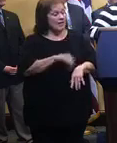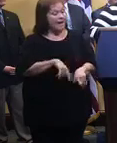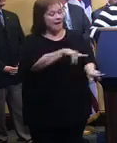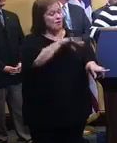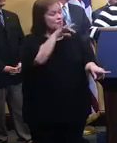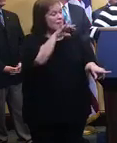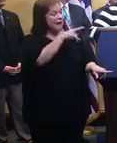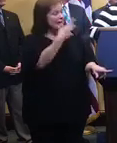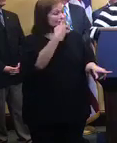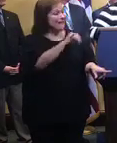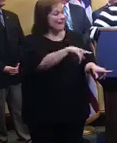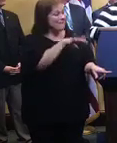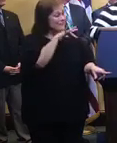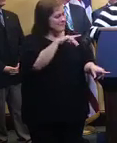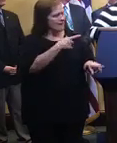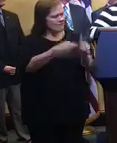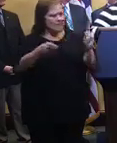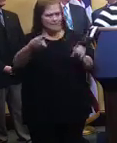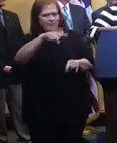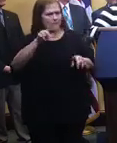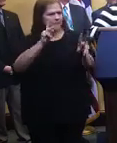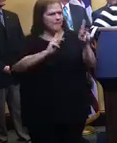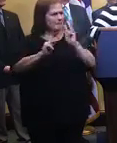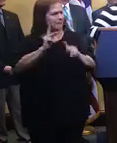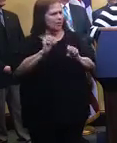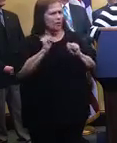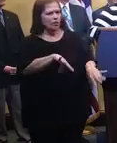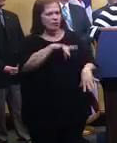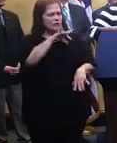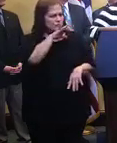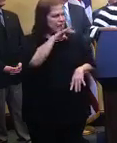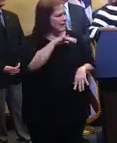people. And that has to stop.